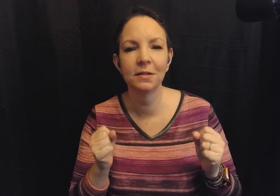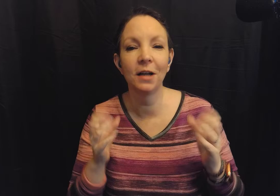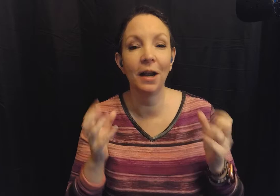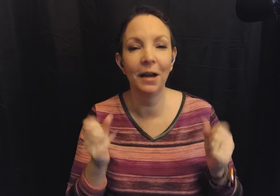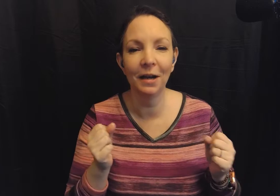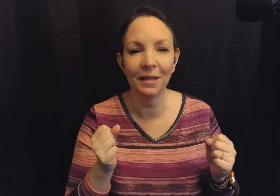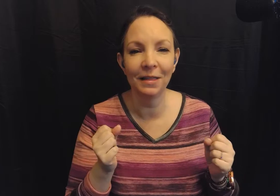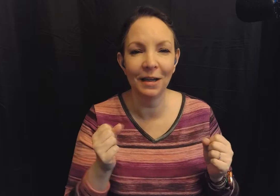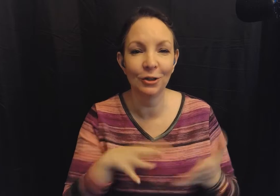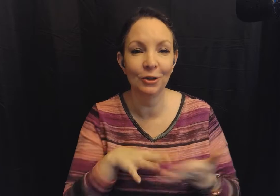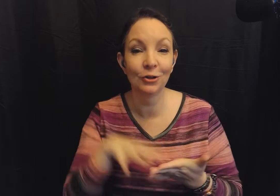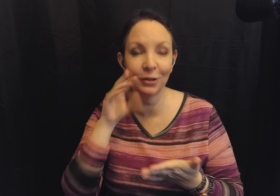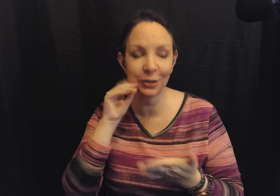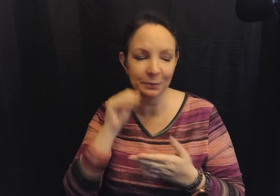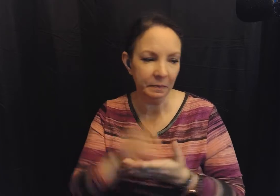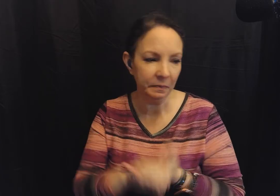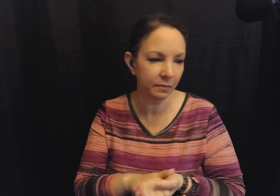sign I think you should learn.